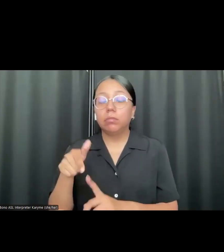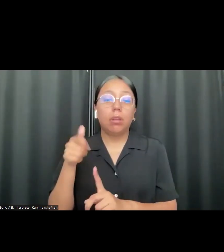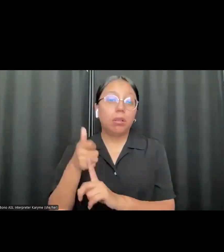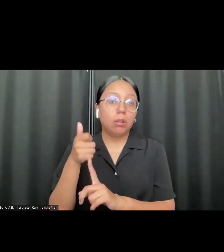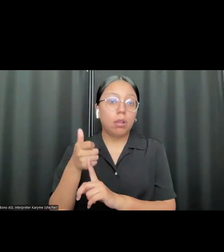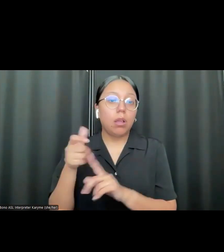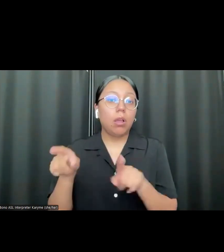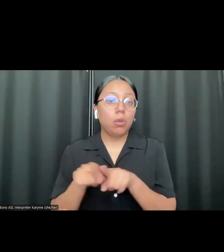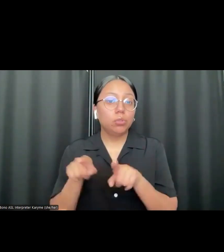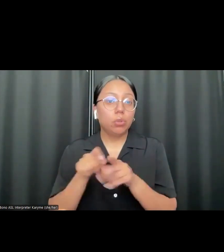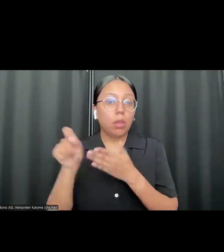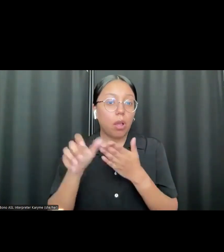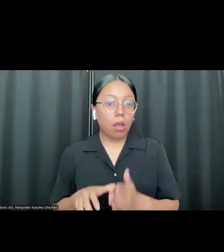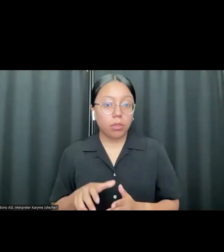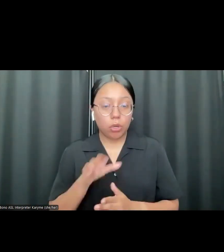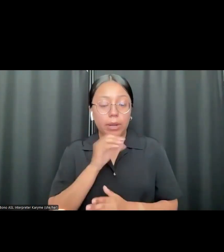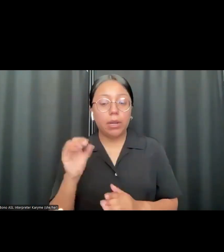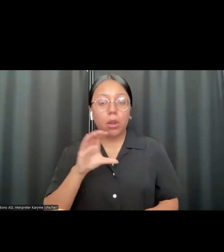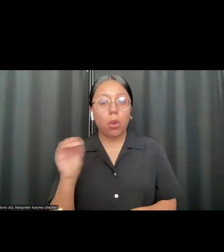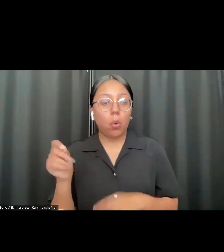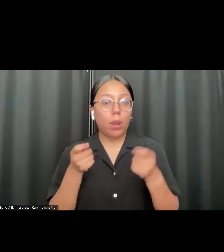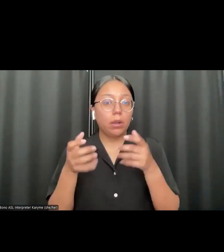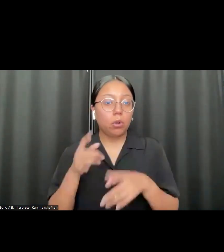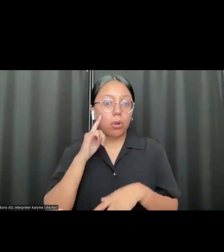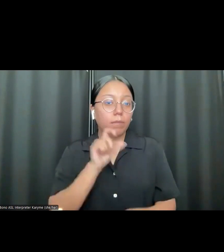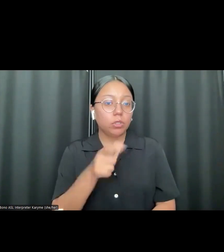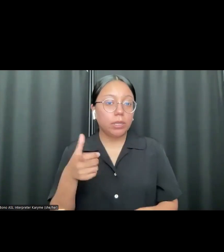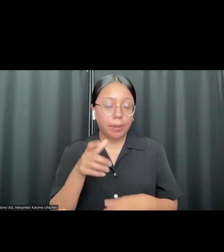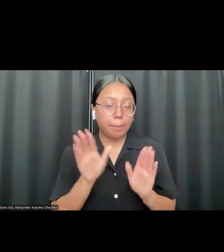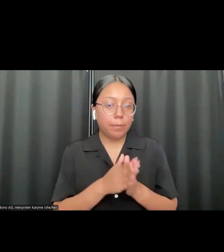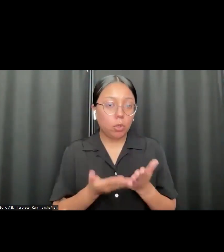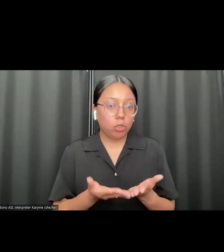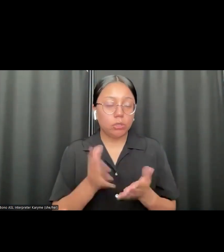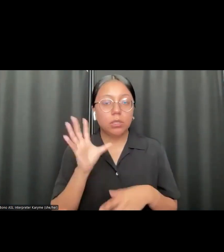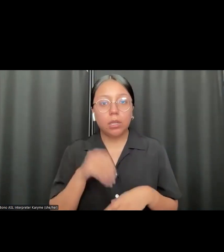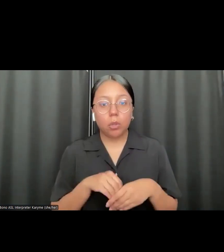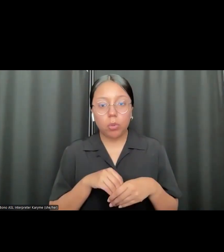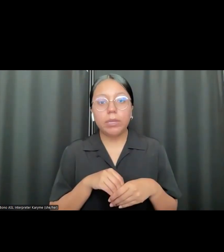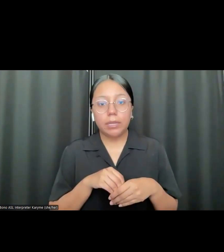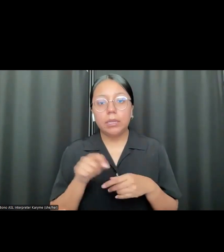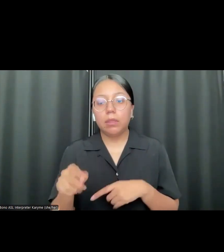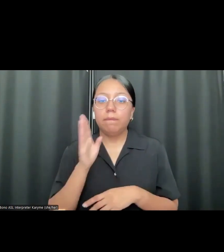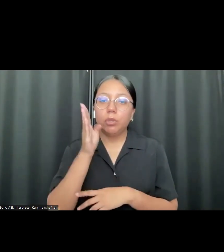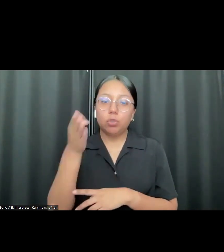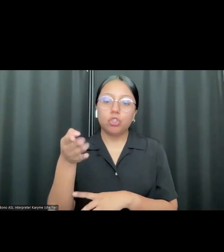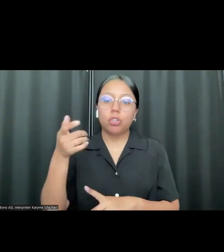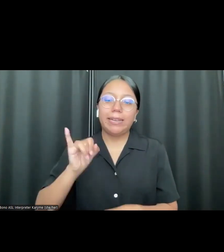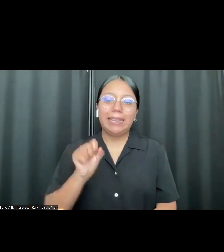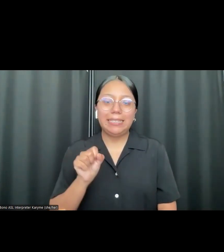of 10 books, including Care Work, The Future is Disabled, Tongue Breaker, and Dirty